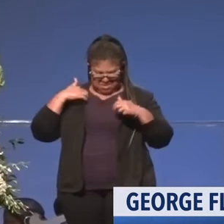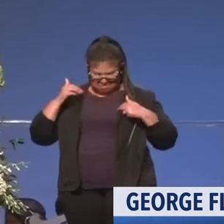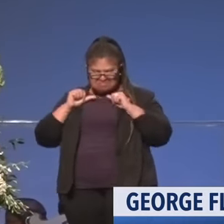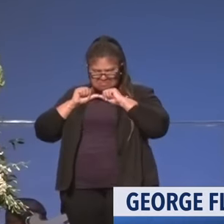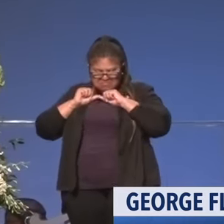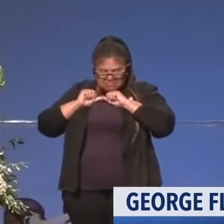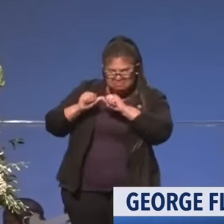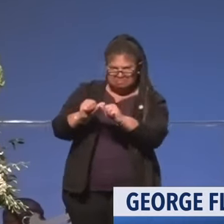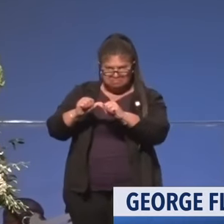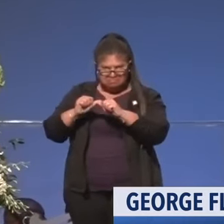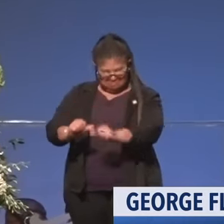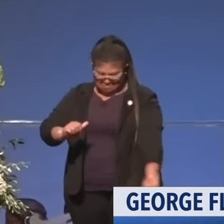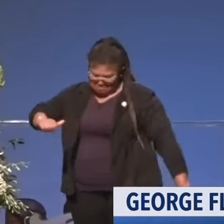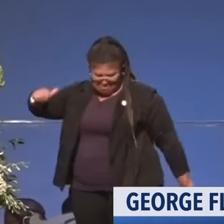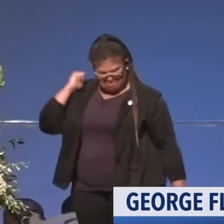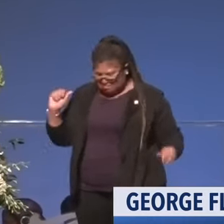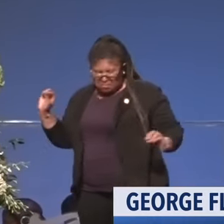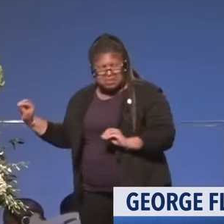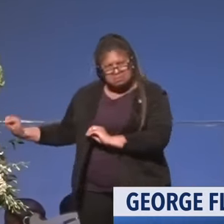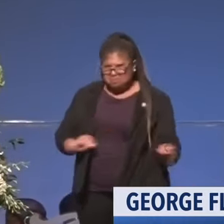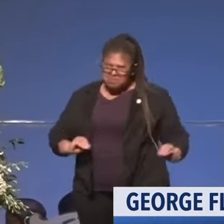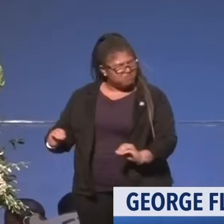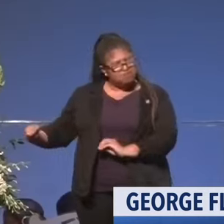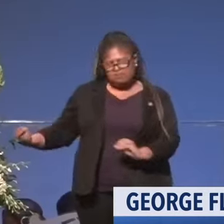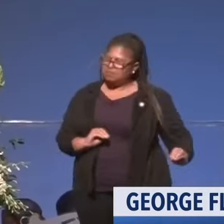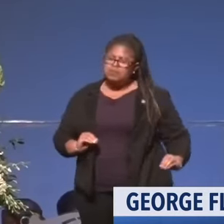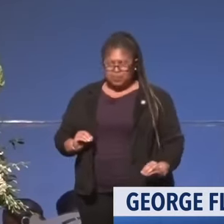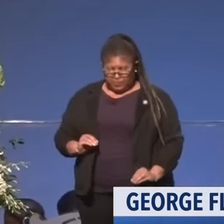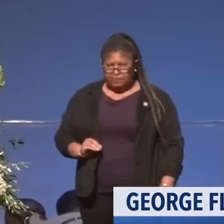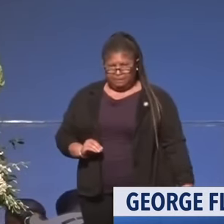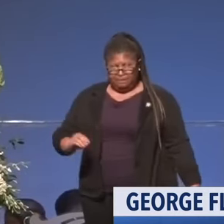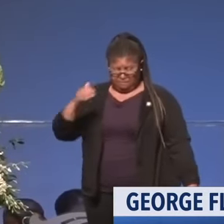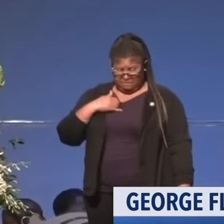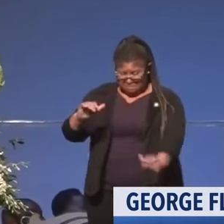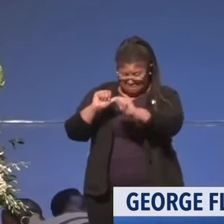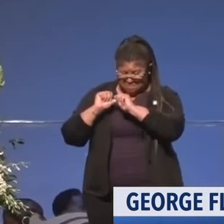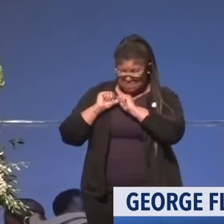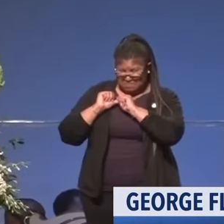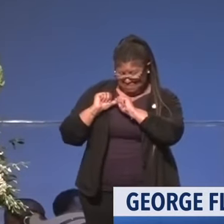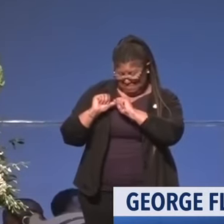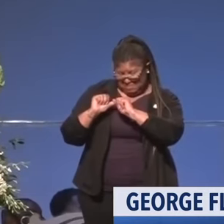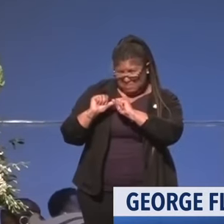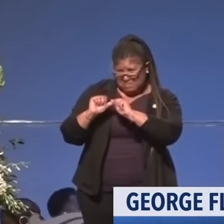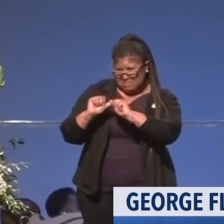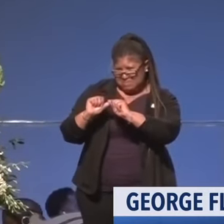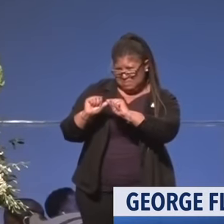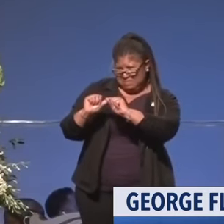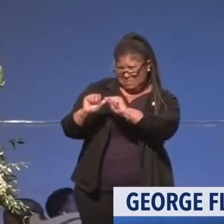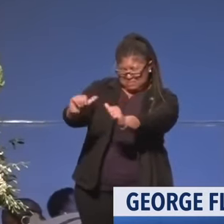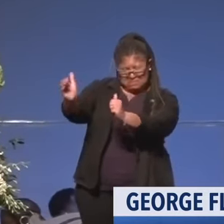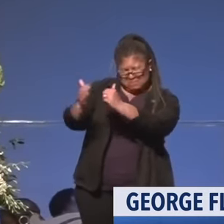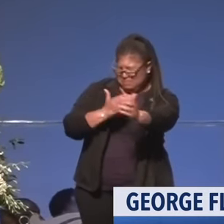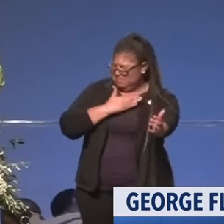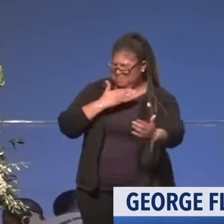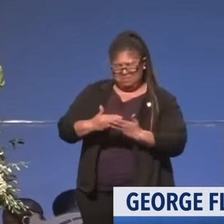it keeps me steadfast and unmovable in this time.